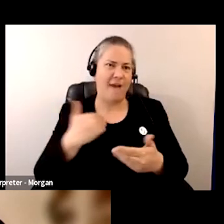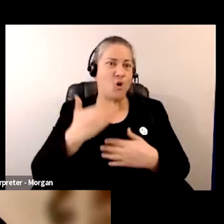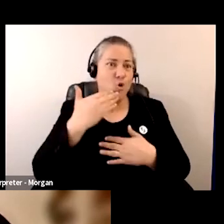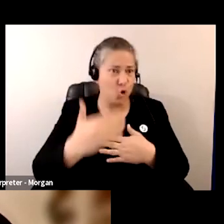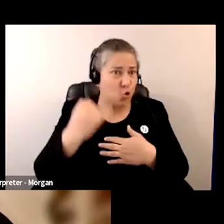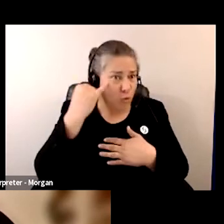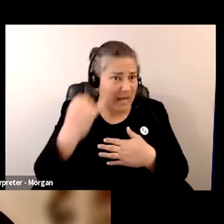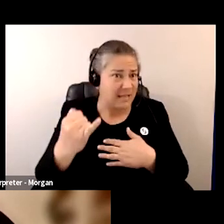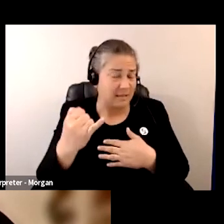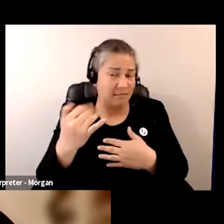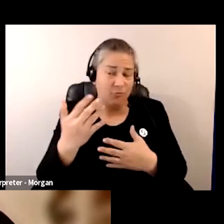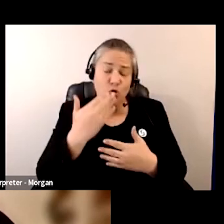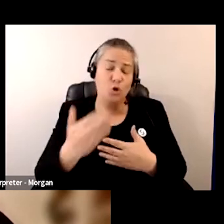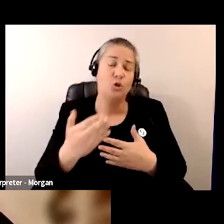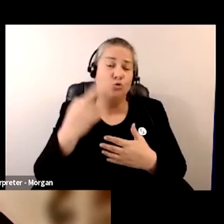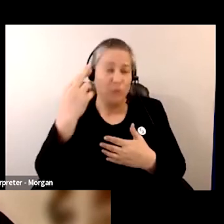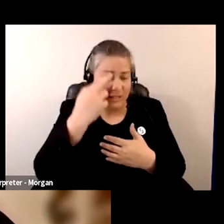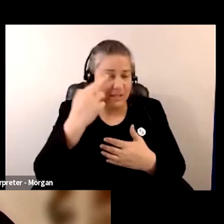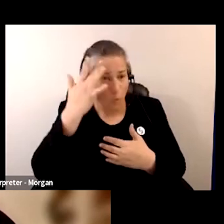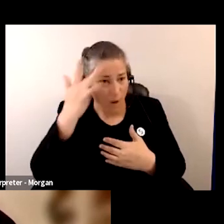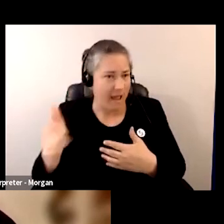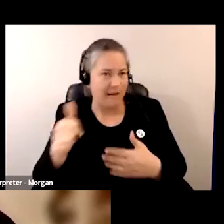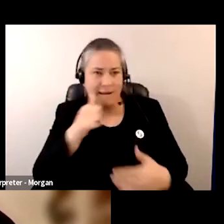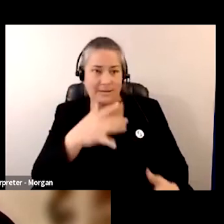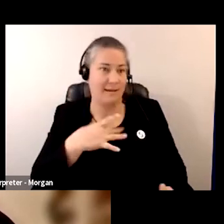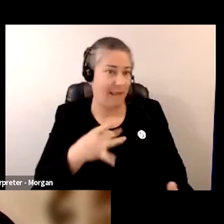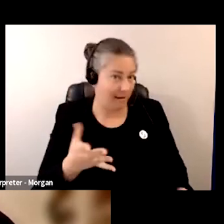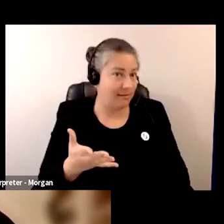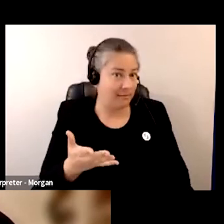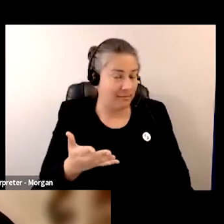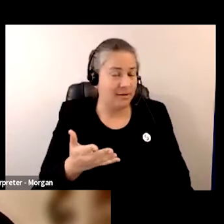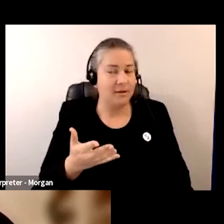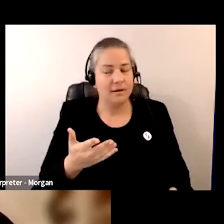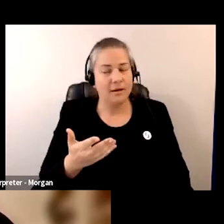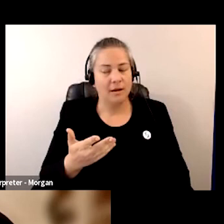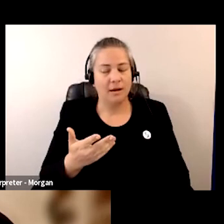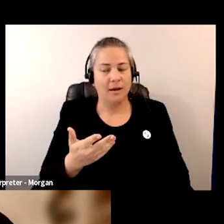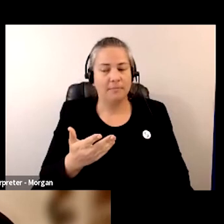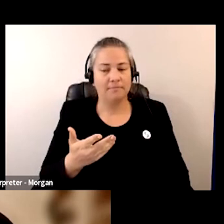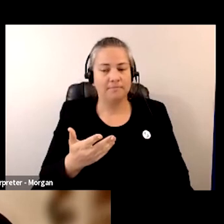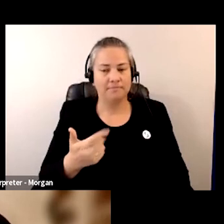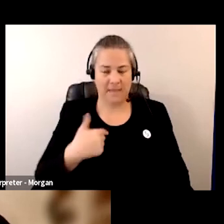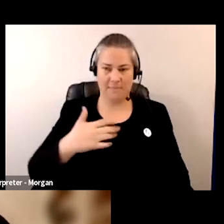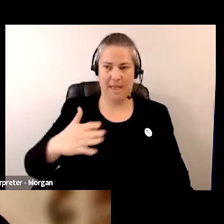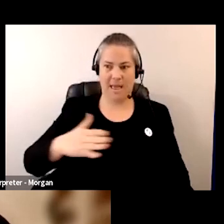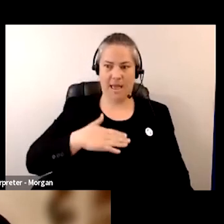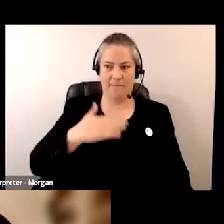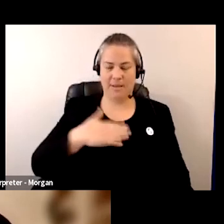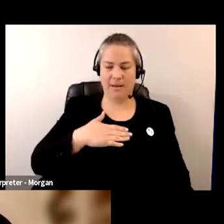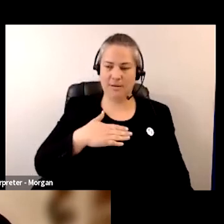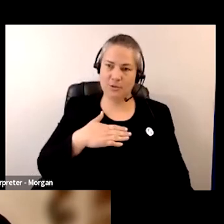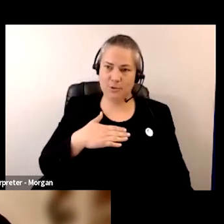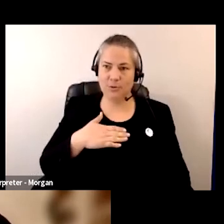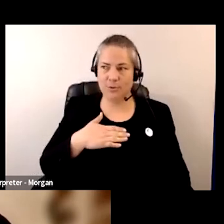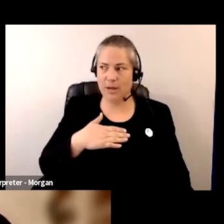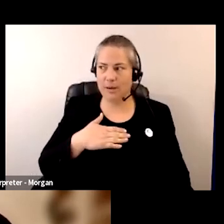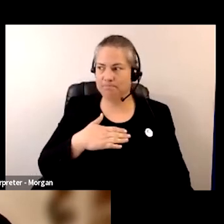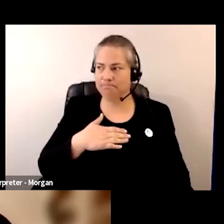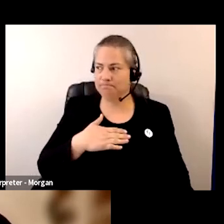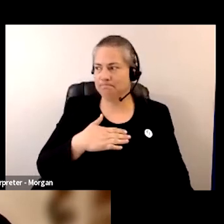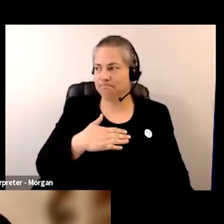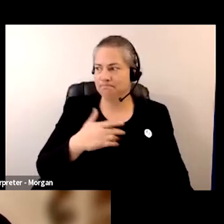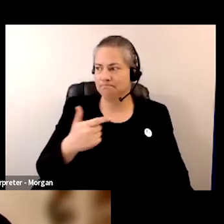for feeling that way. And so I was glad to be,